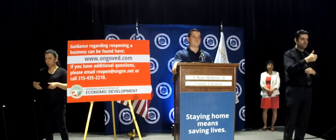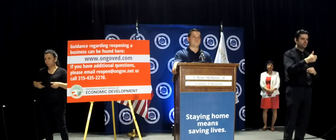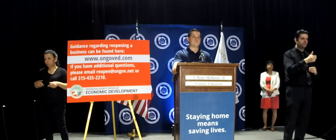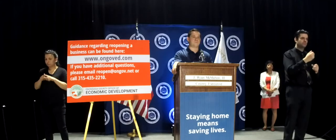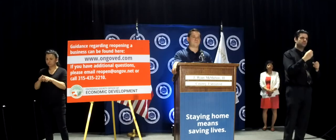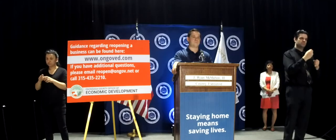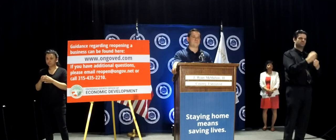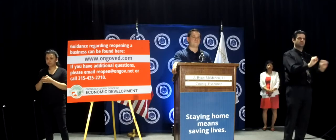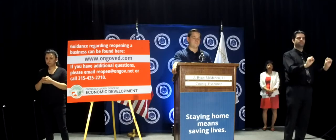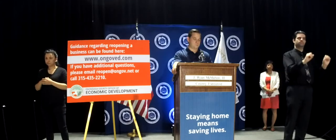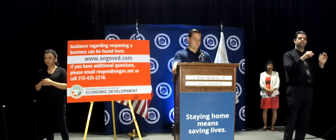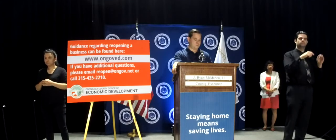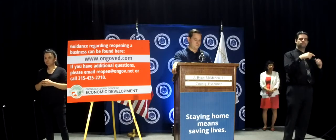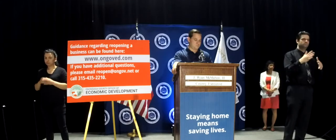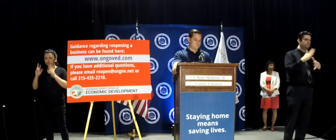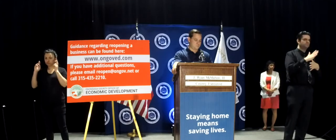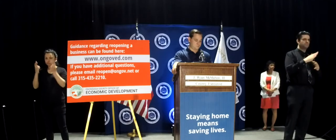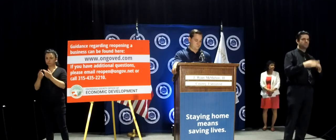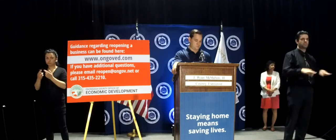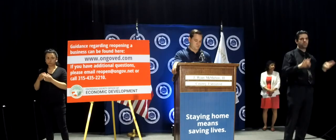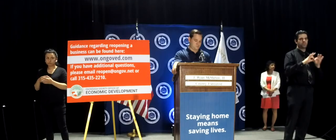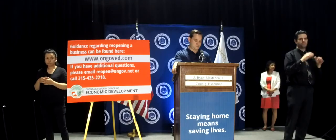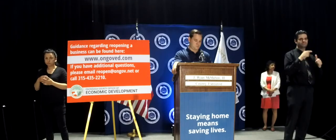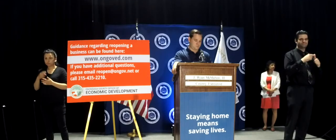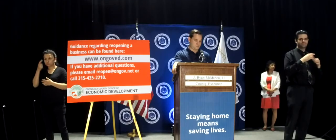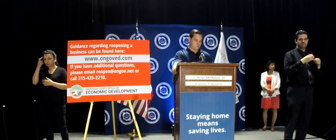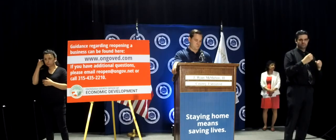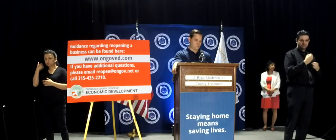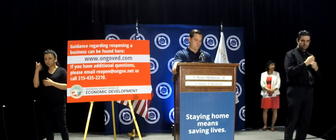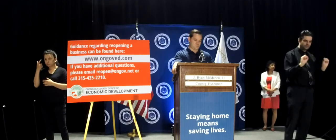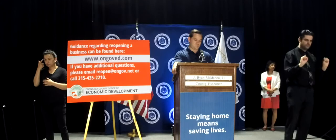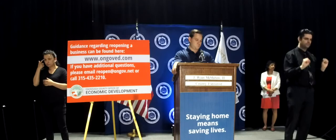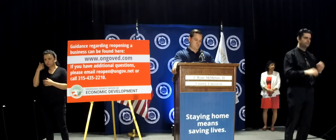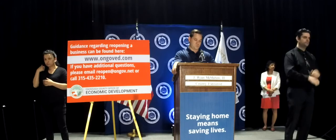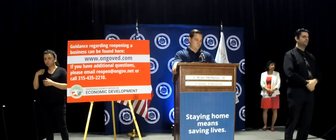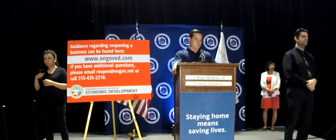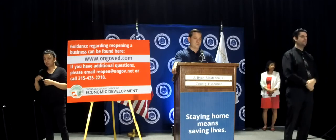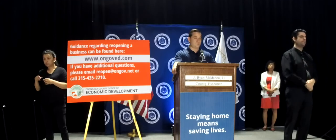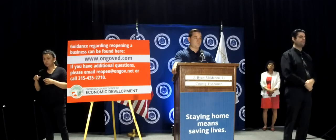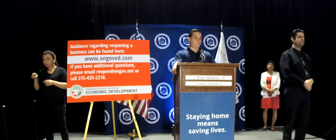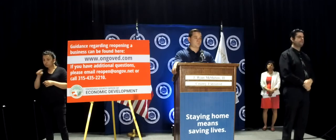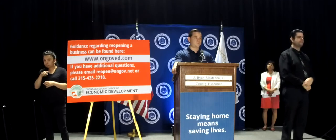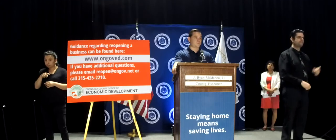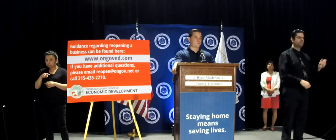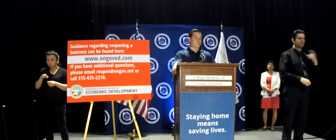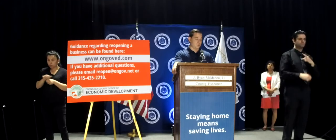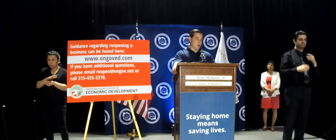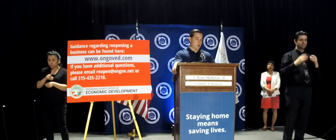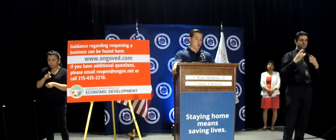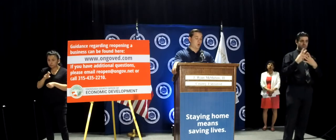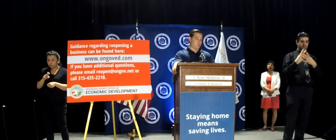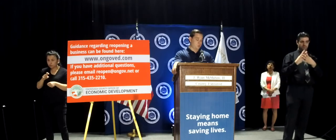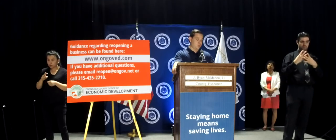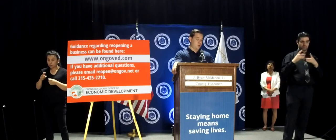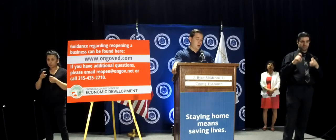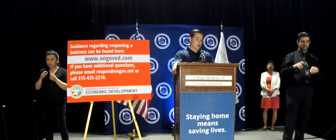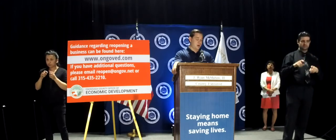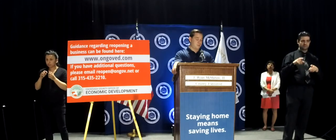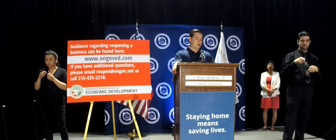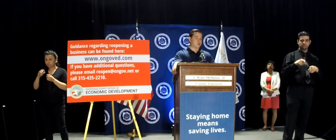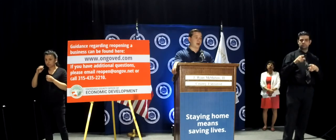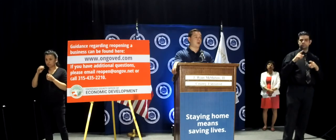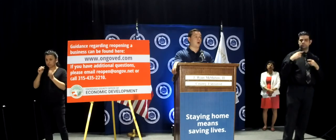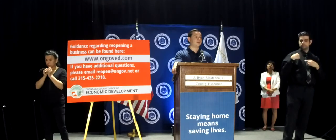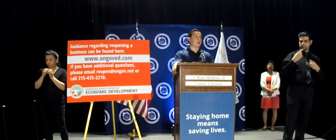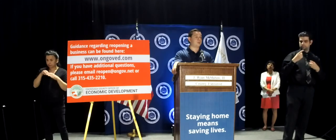way. You mentioned testing inmates. Have there been any confirmed cases in the jail or among sheriff's deputies? No.